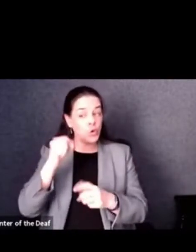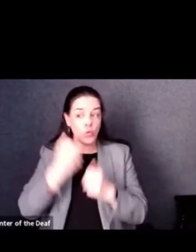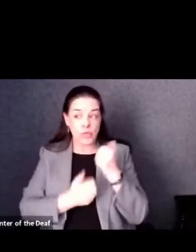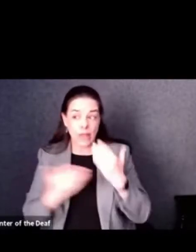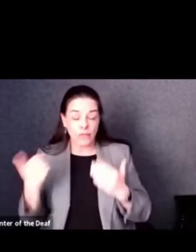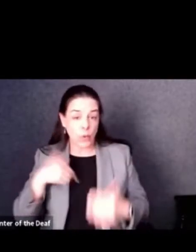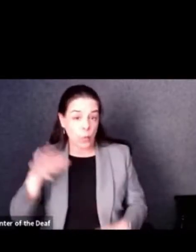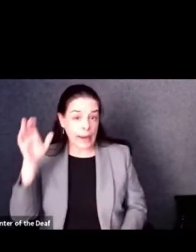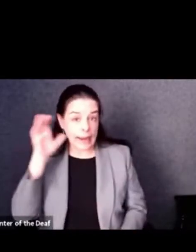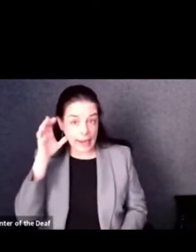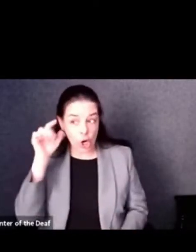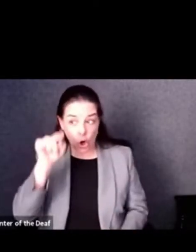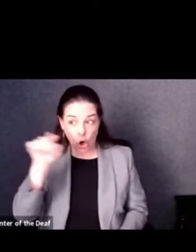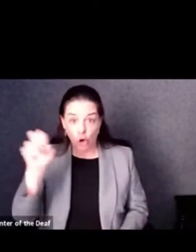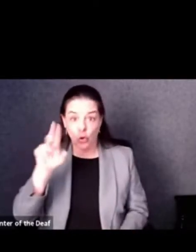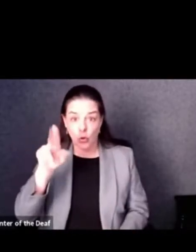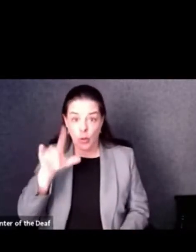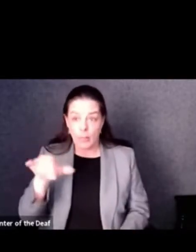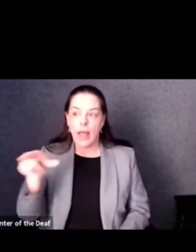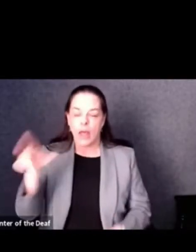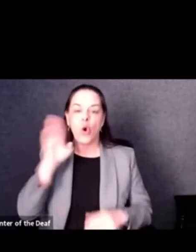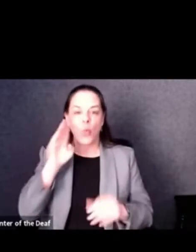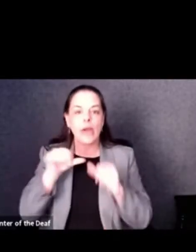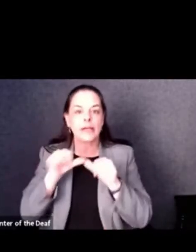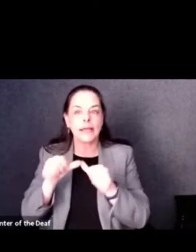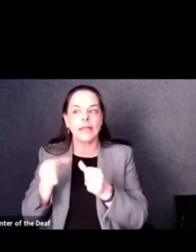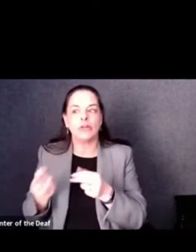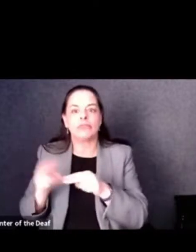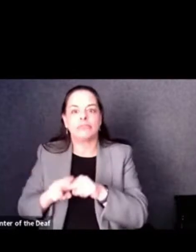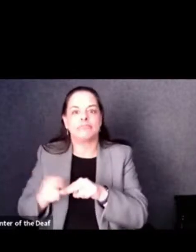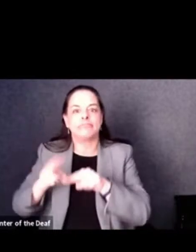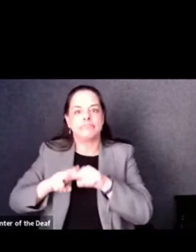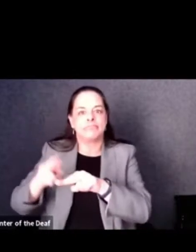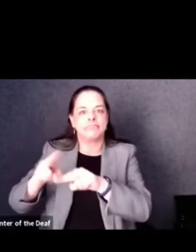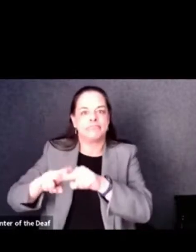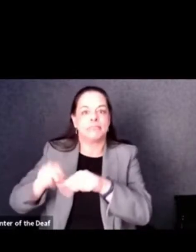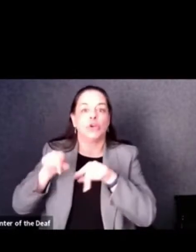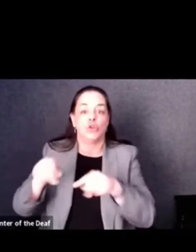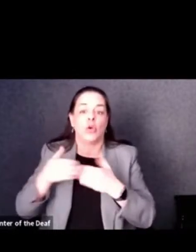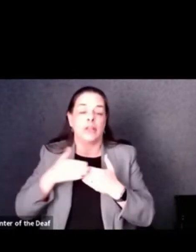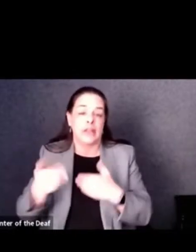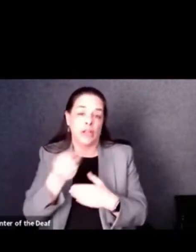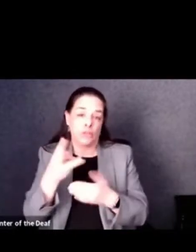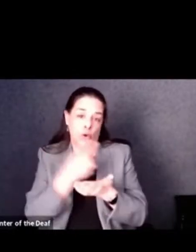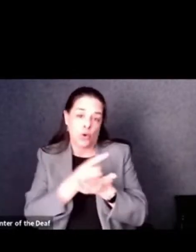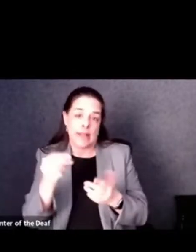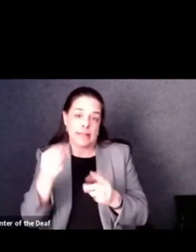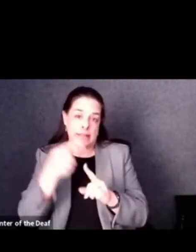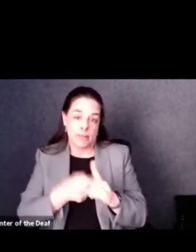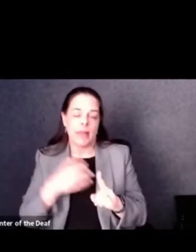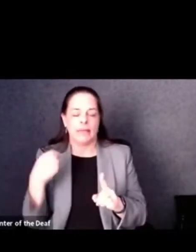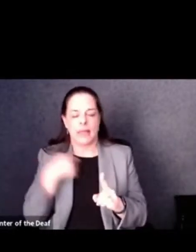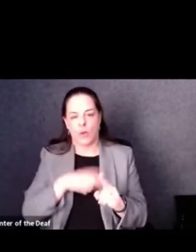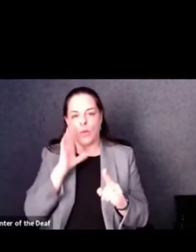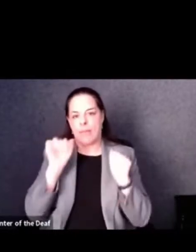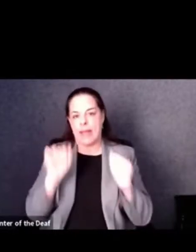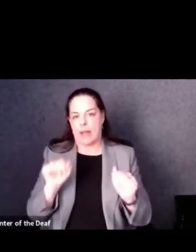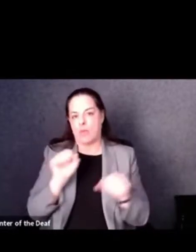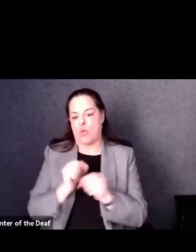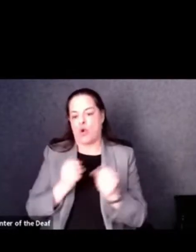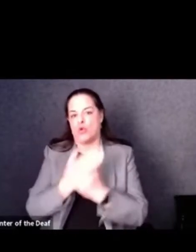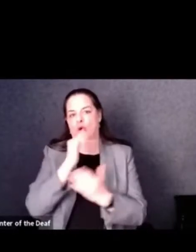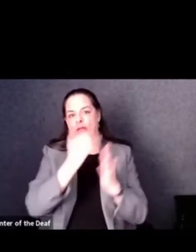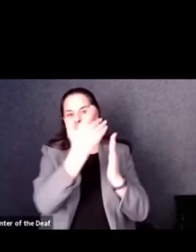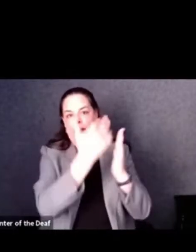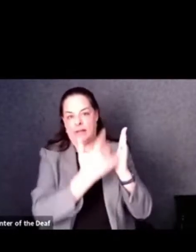that the supply of vaccine is going to continue to grow over those next few weeks and months, and that we will be able to work through that